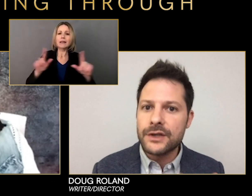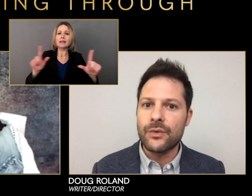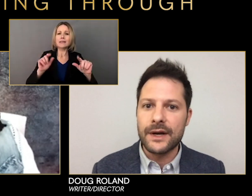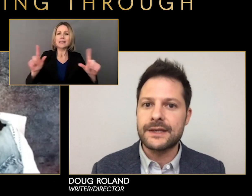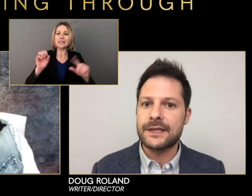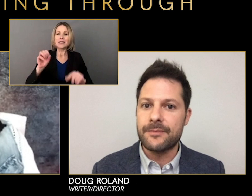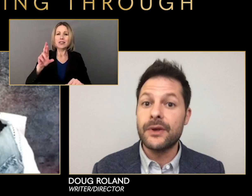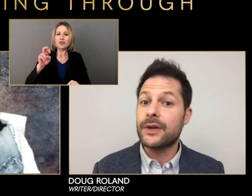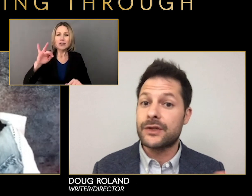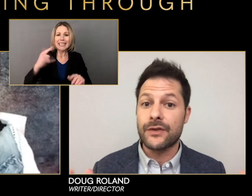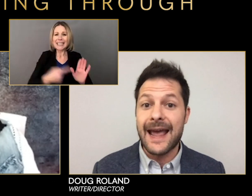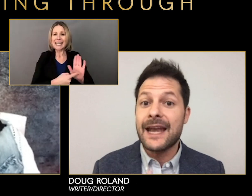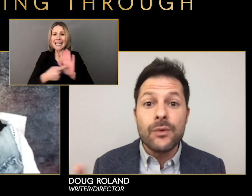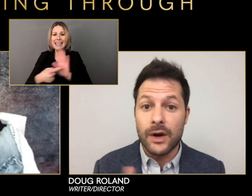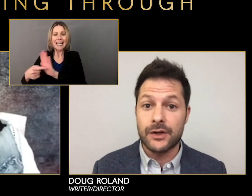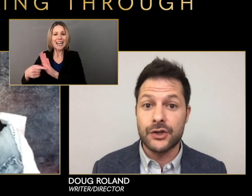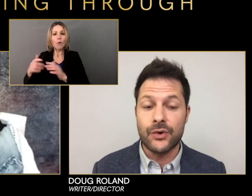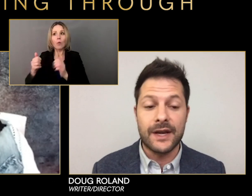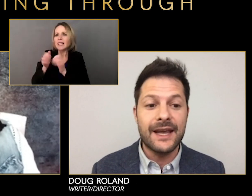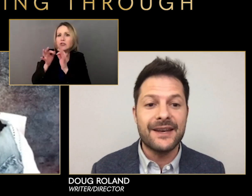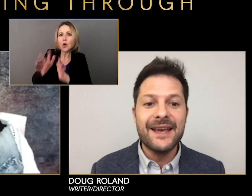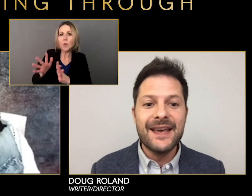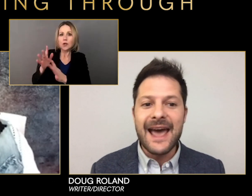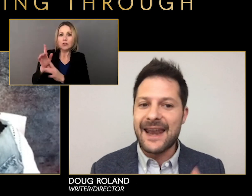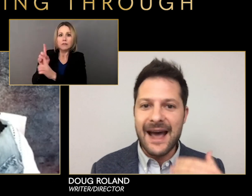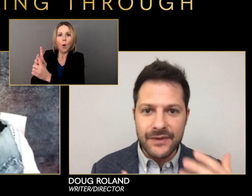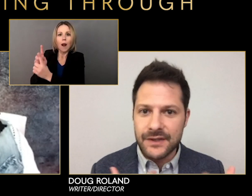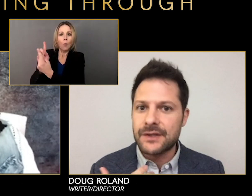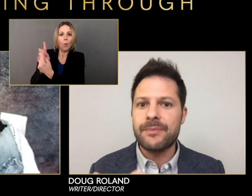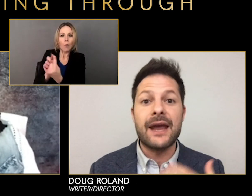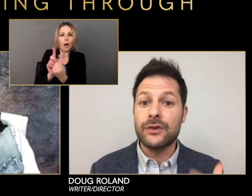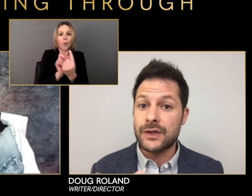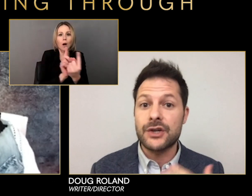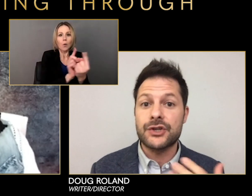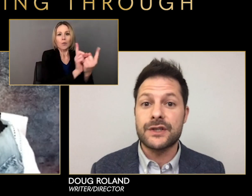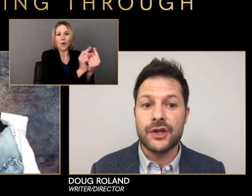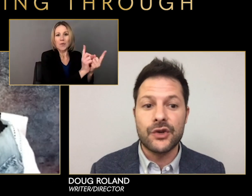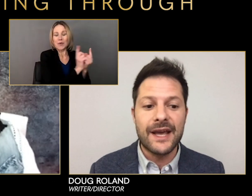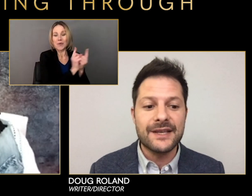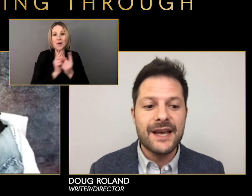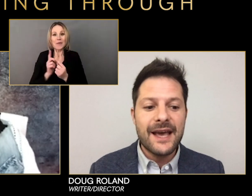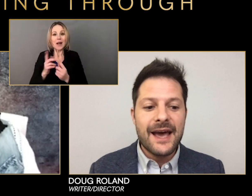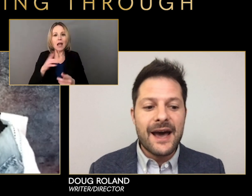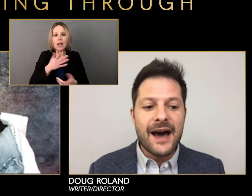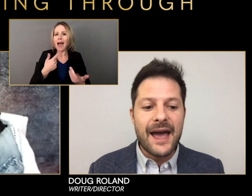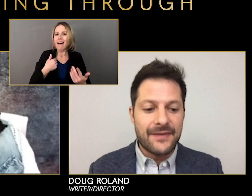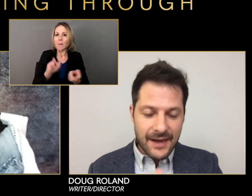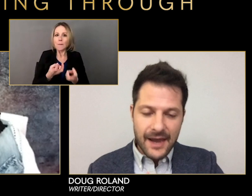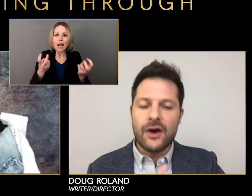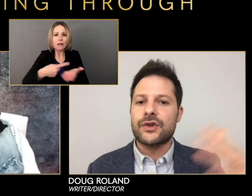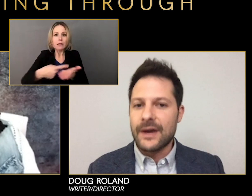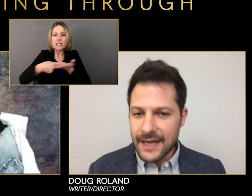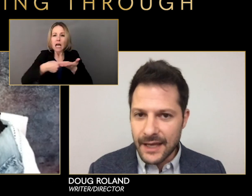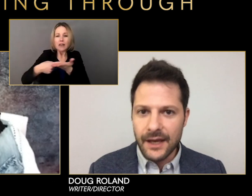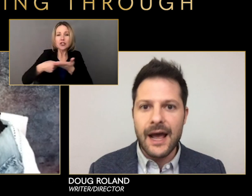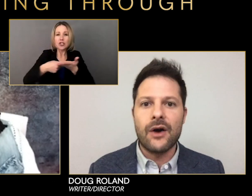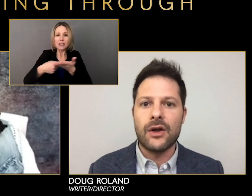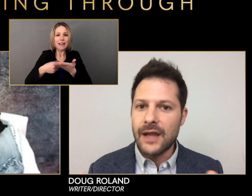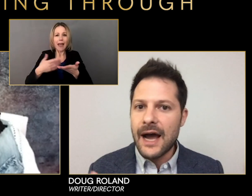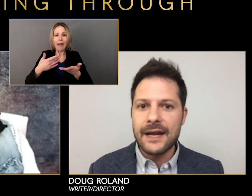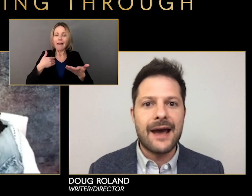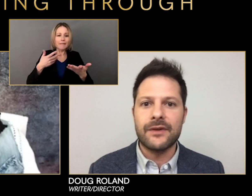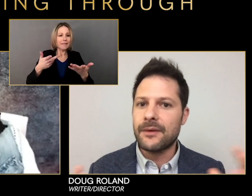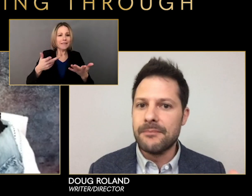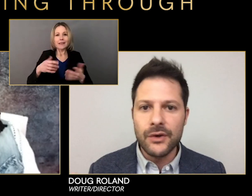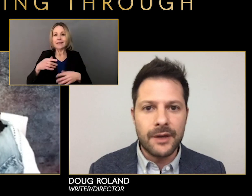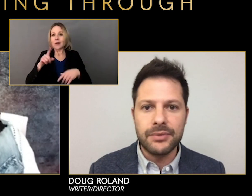provide one-to-one accessibility so that anyone could join in and have these panel discussions and Q&As, and also taking it out